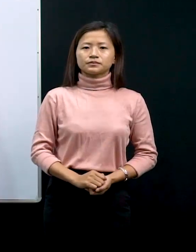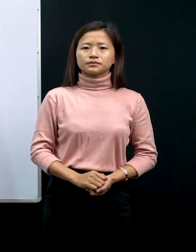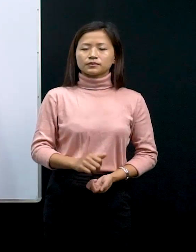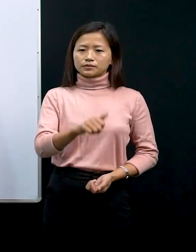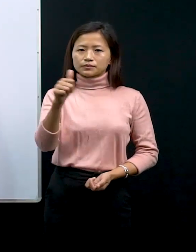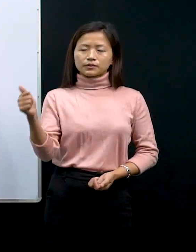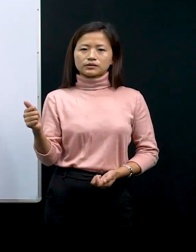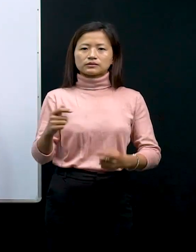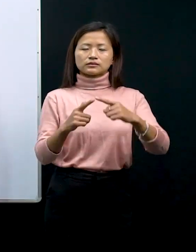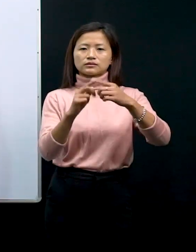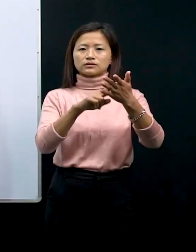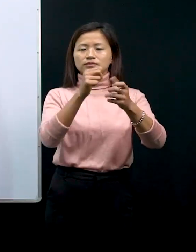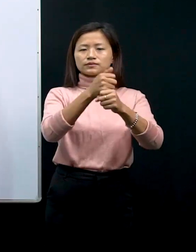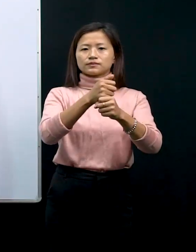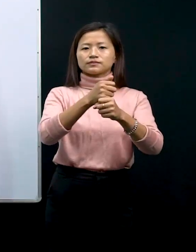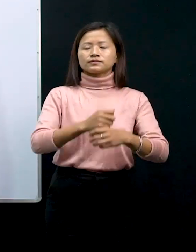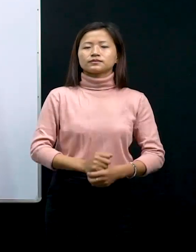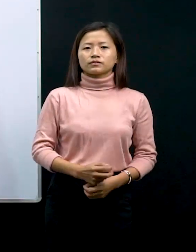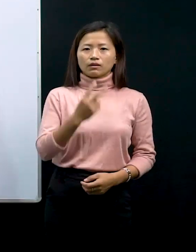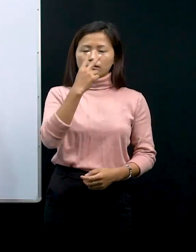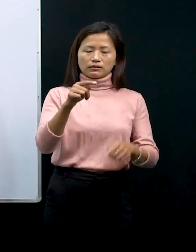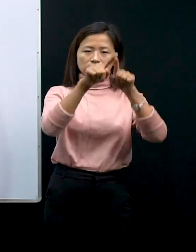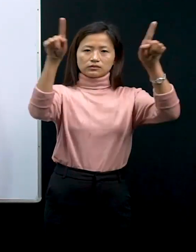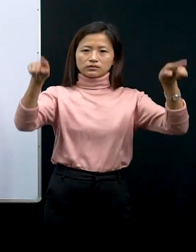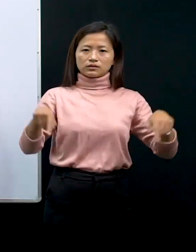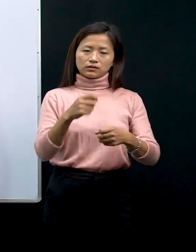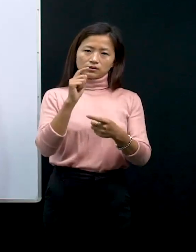Another tangent, right? What about this one?